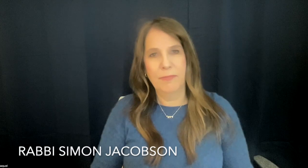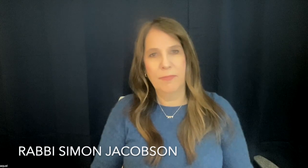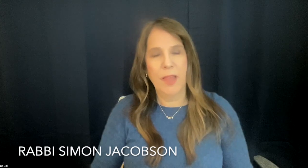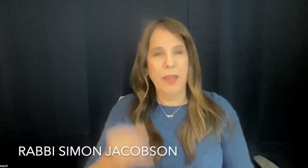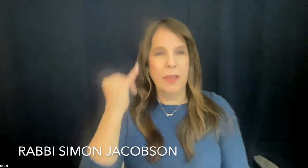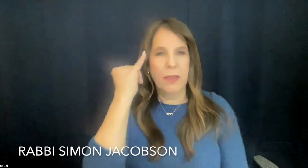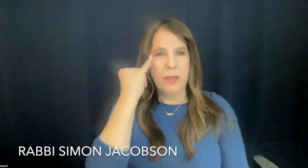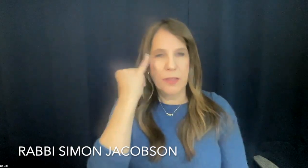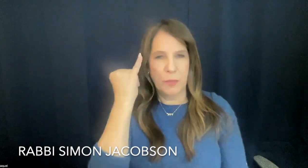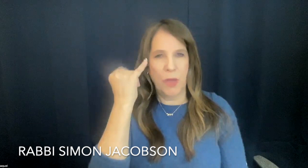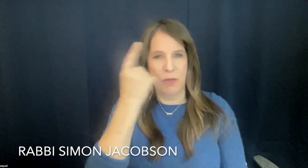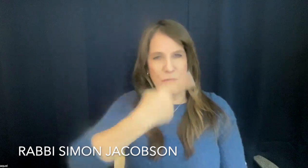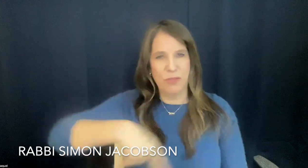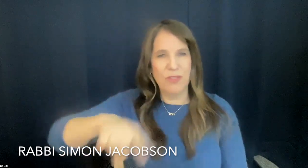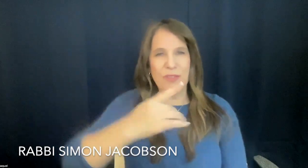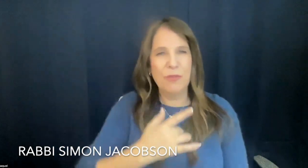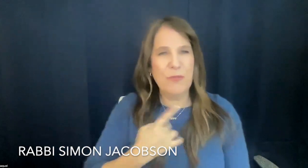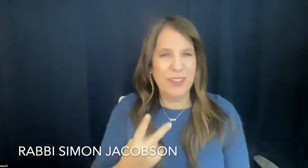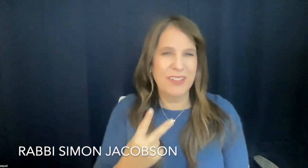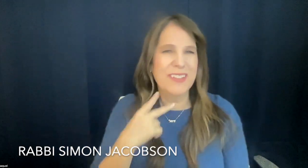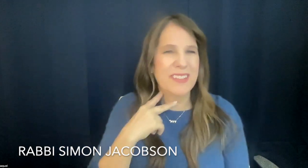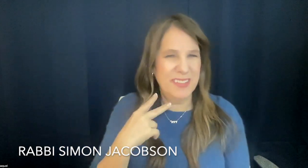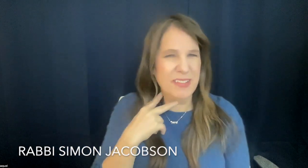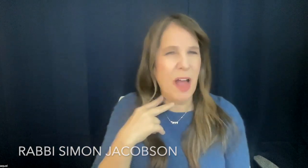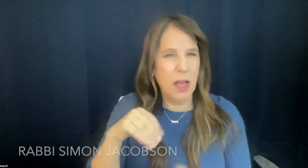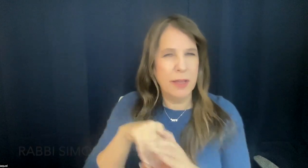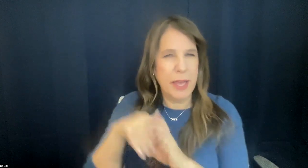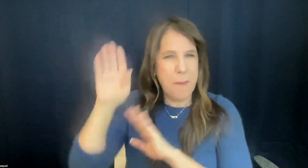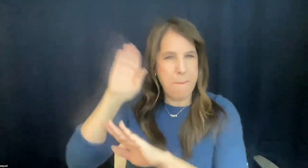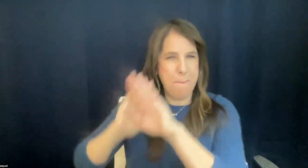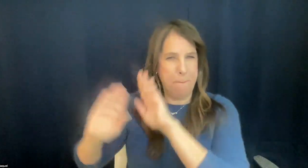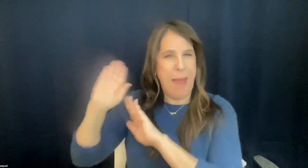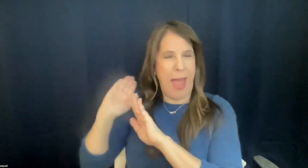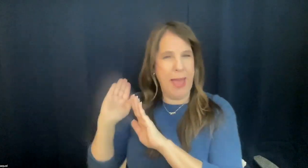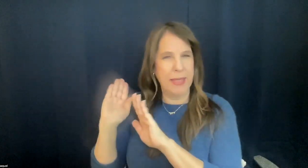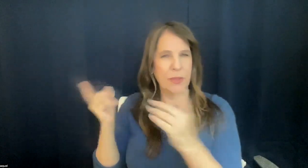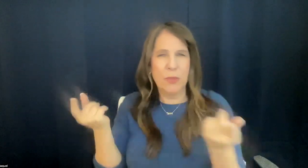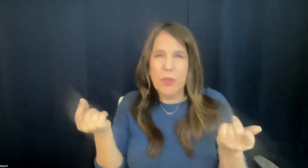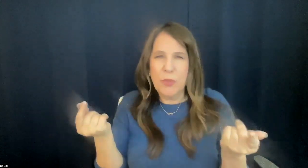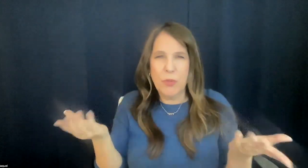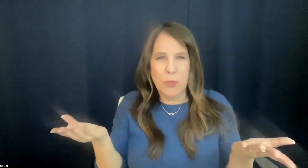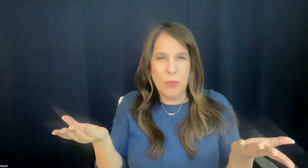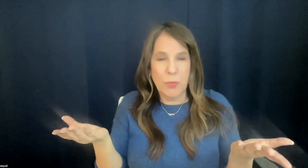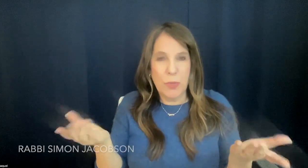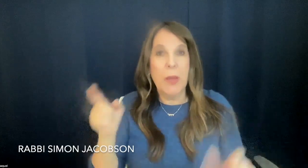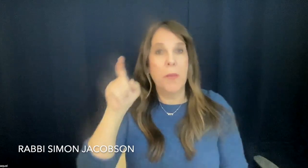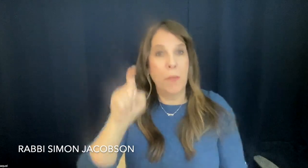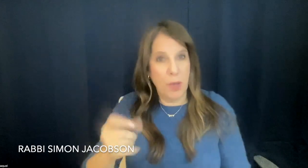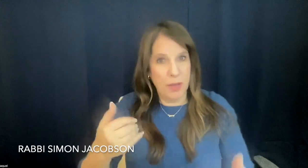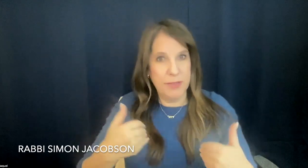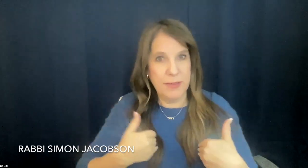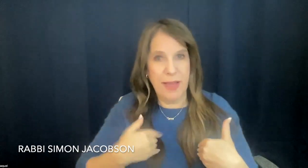So how does one fight the tendency or the temptation to be trapped in the past? They have to have a vision